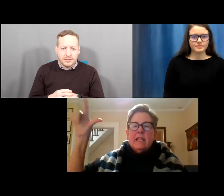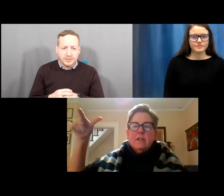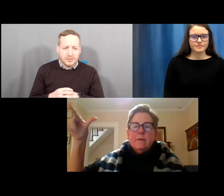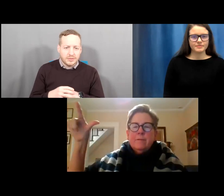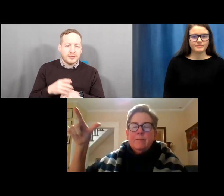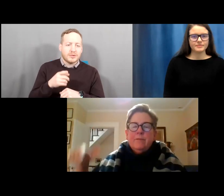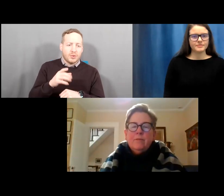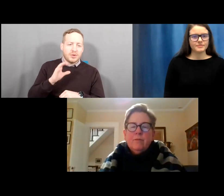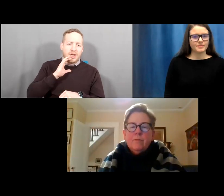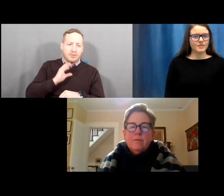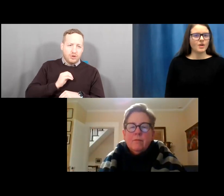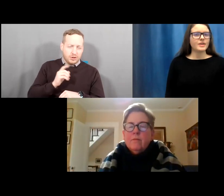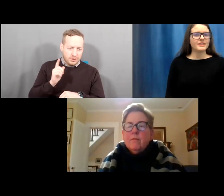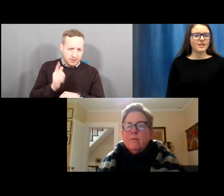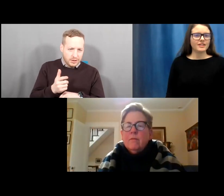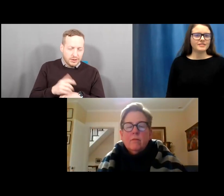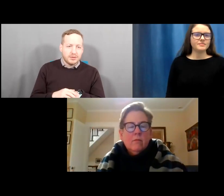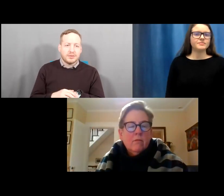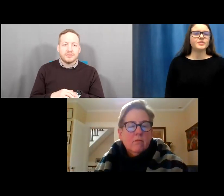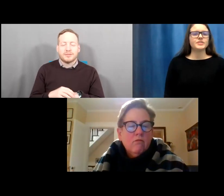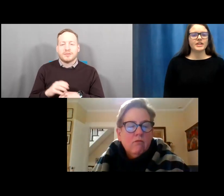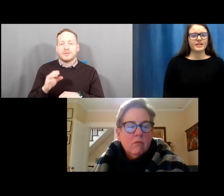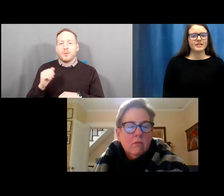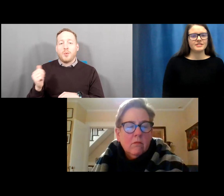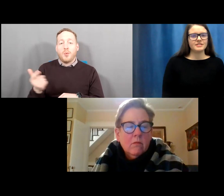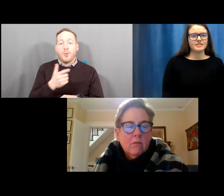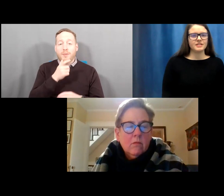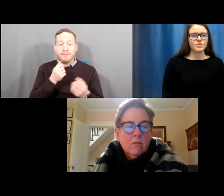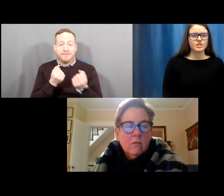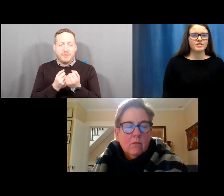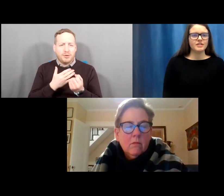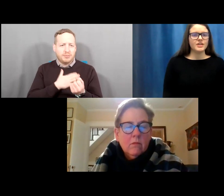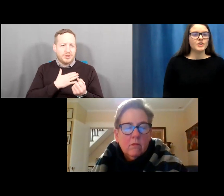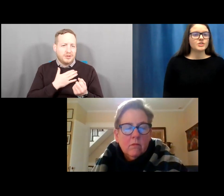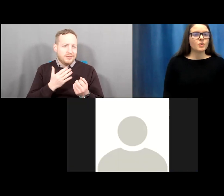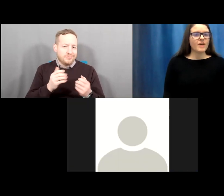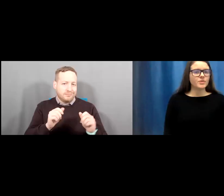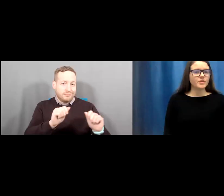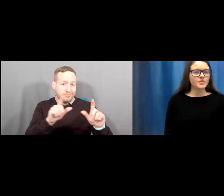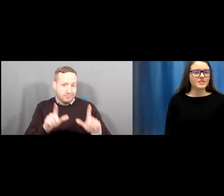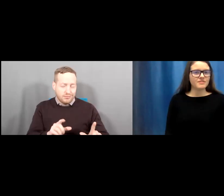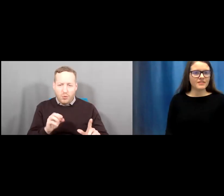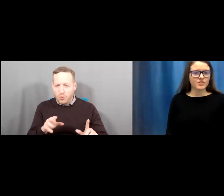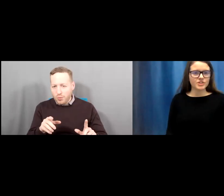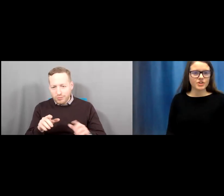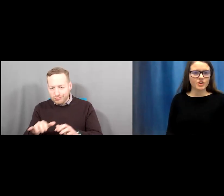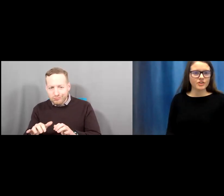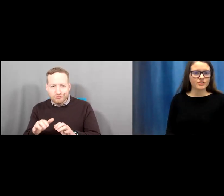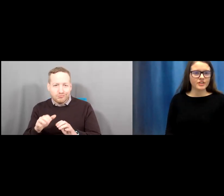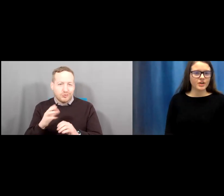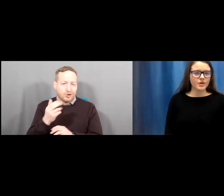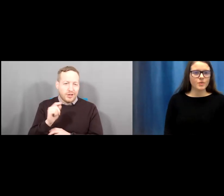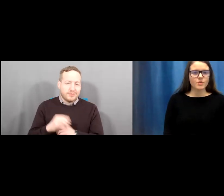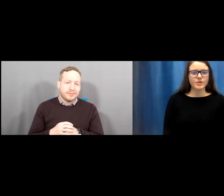A second. Okay, Caroline, you're seconding the motion. So everyone who's in favor, just turn on